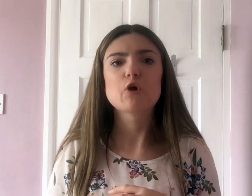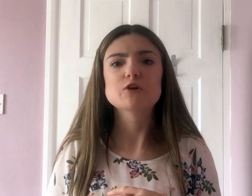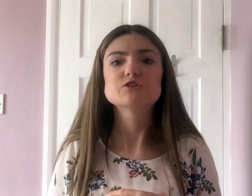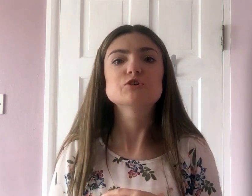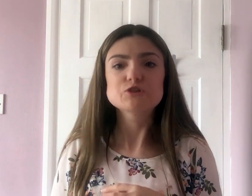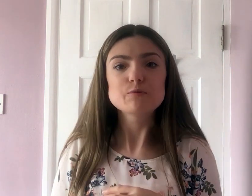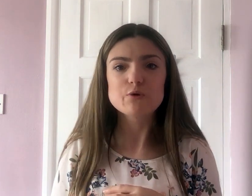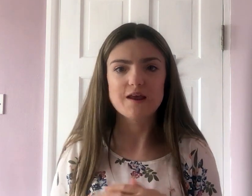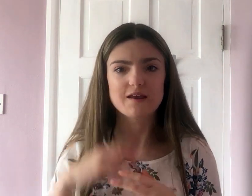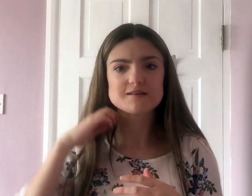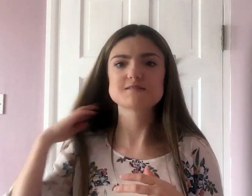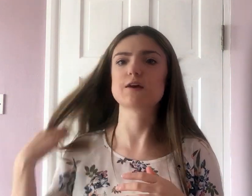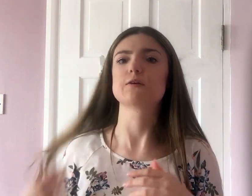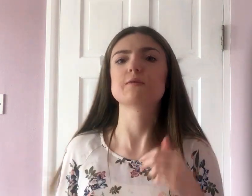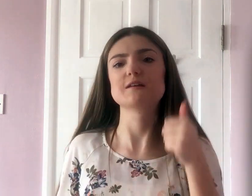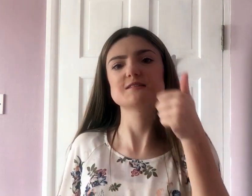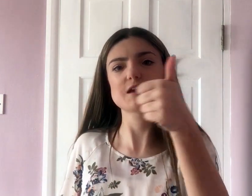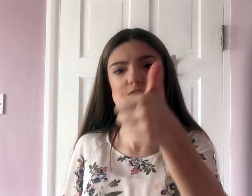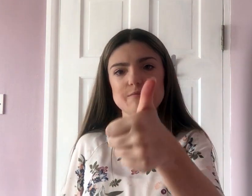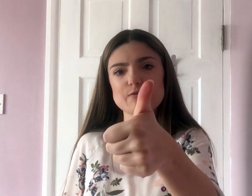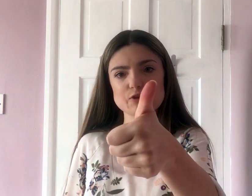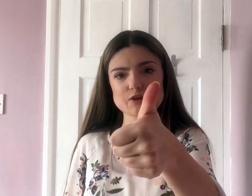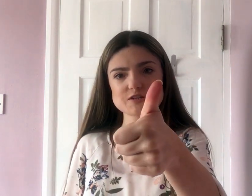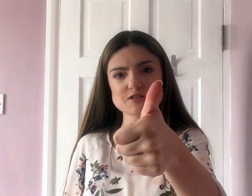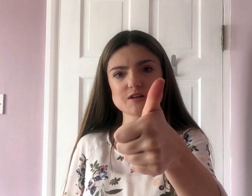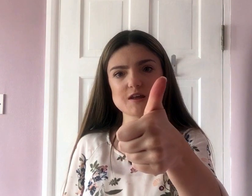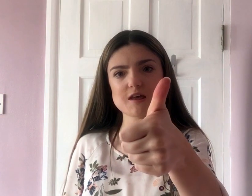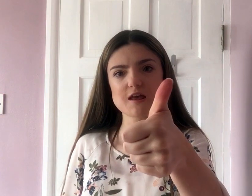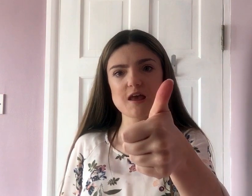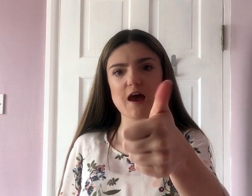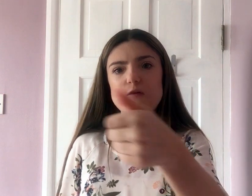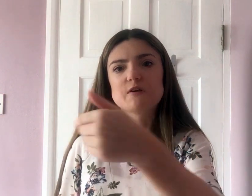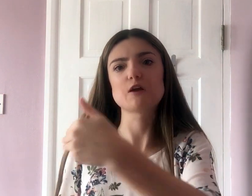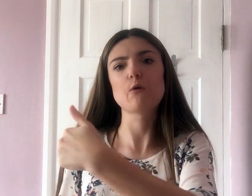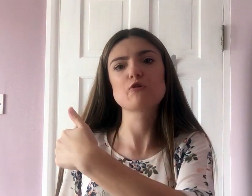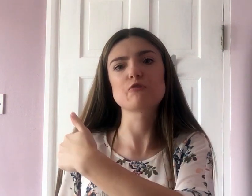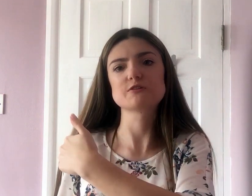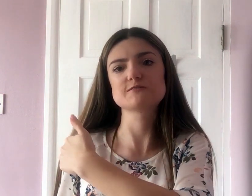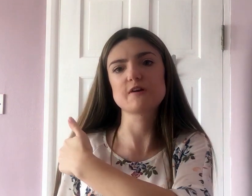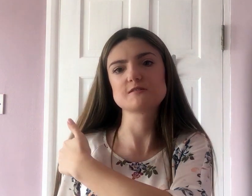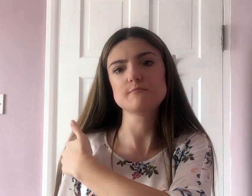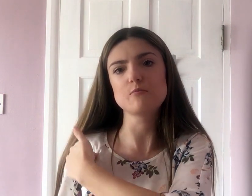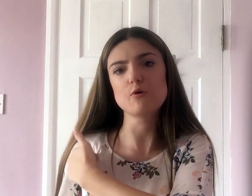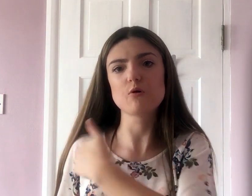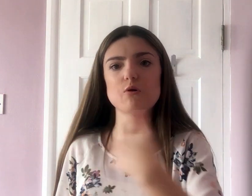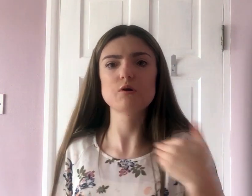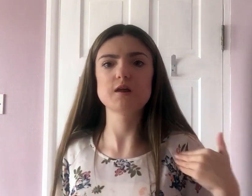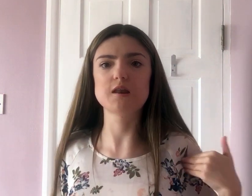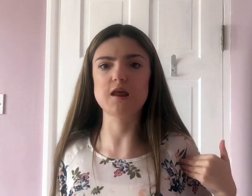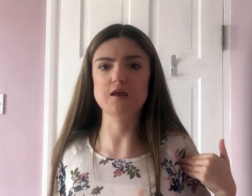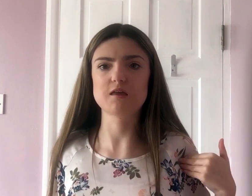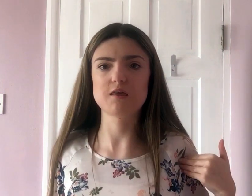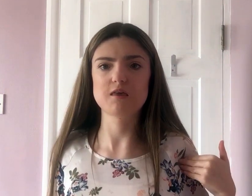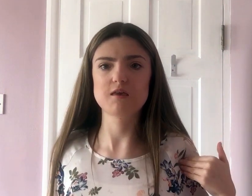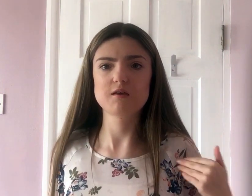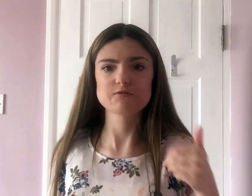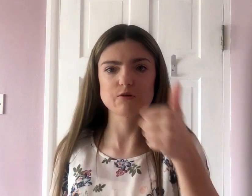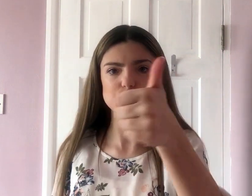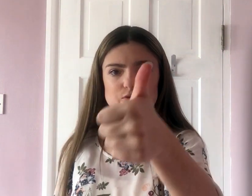got good morning. So we're going to stick our thumb out, good. And then we're going to go across first, morning. So